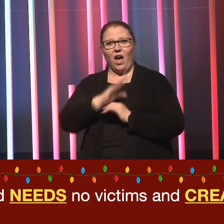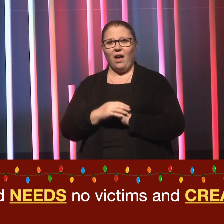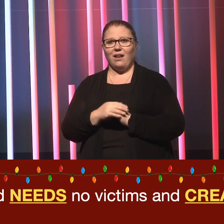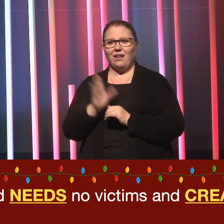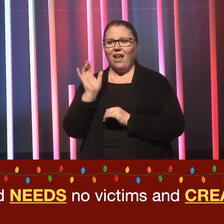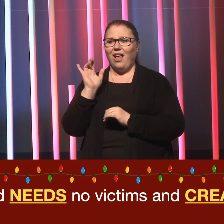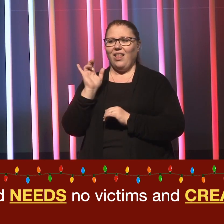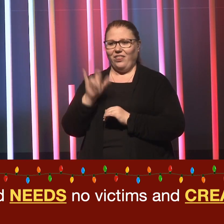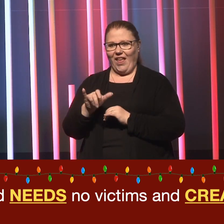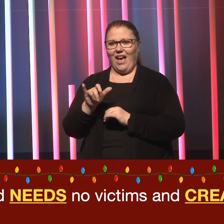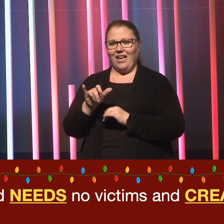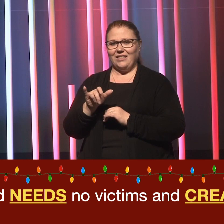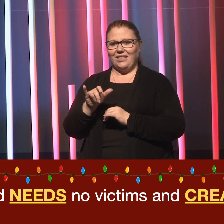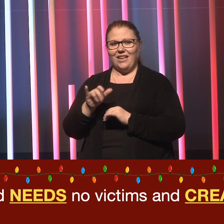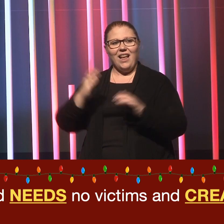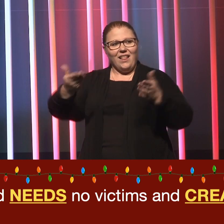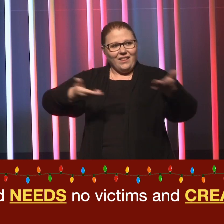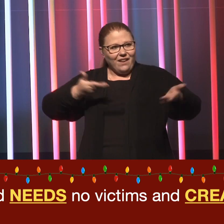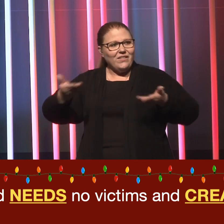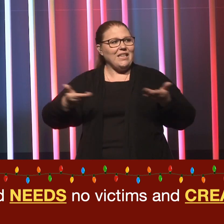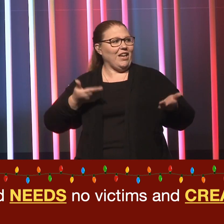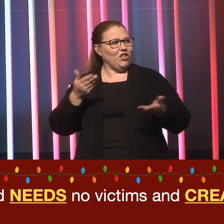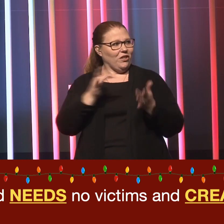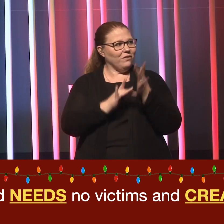That's the subversive invitation of Jesus.